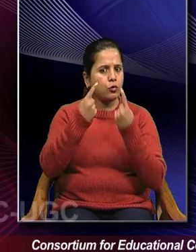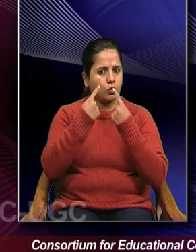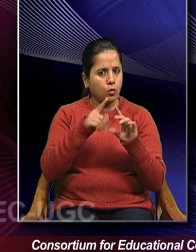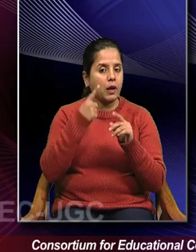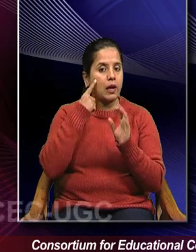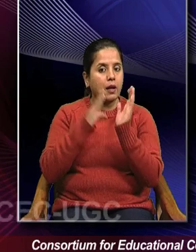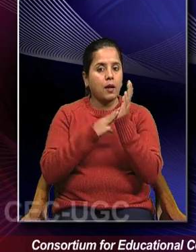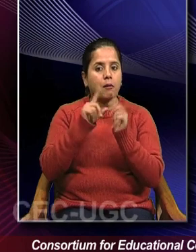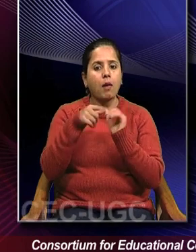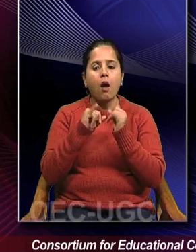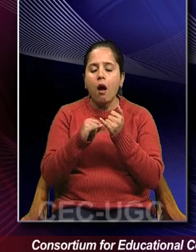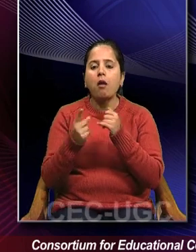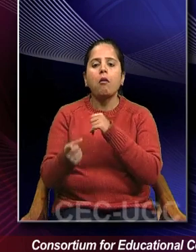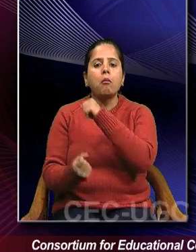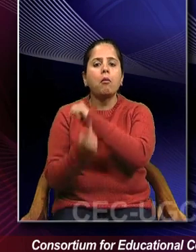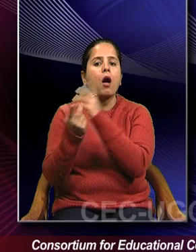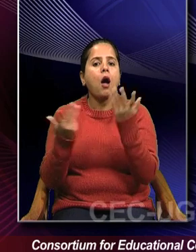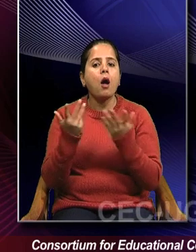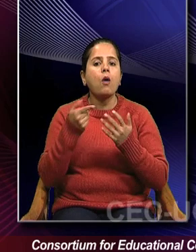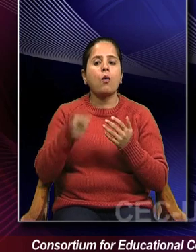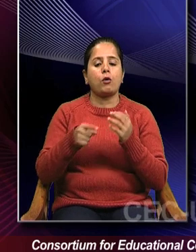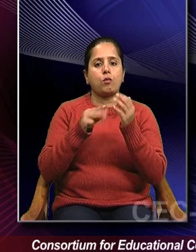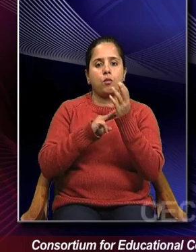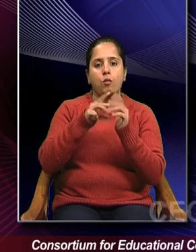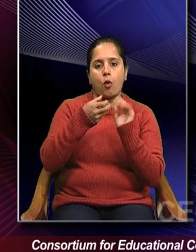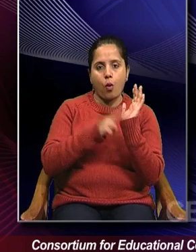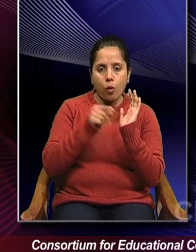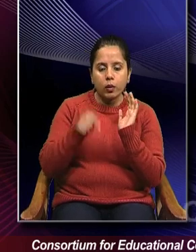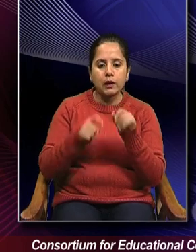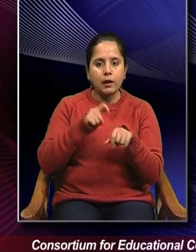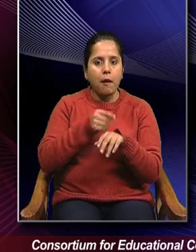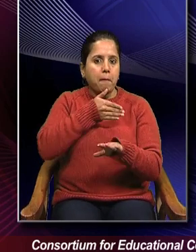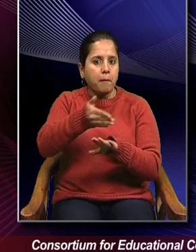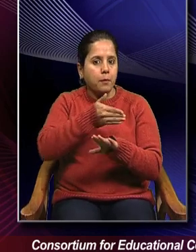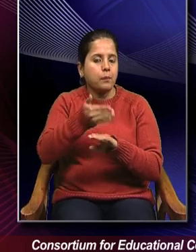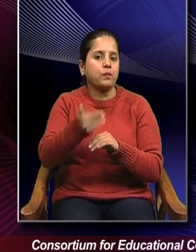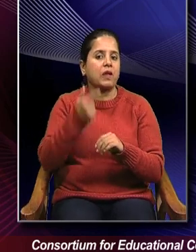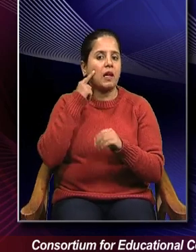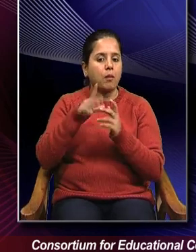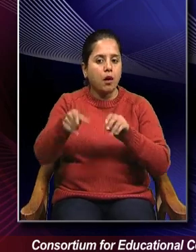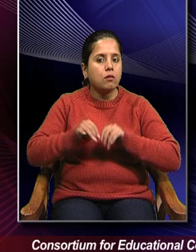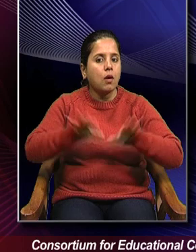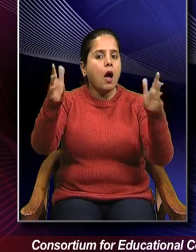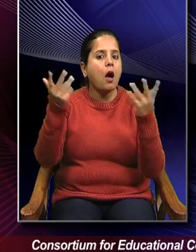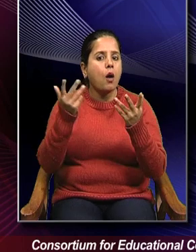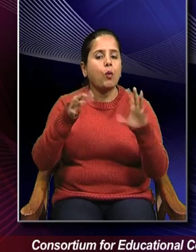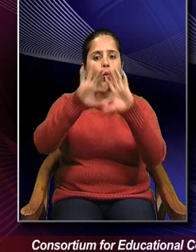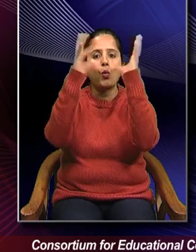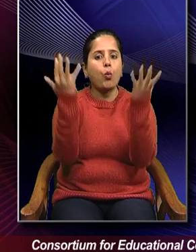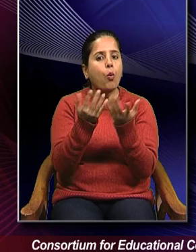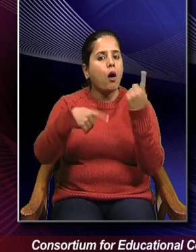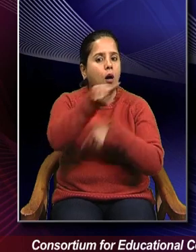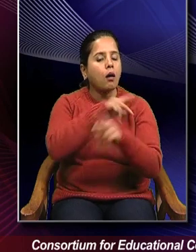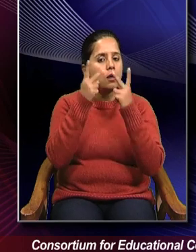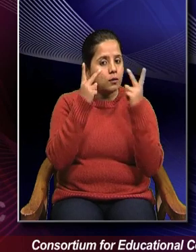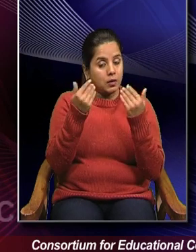imperialism emerged during the modern period, and we see how imperialism is spread across the world.